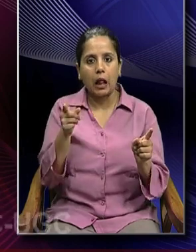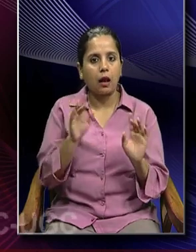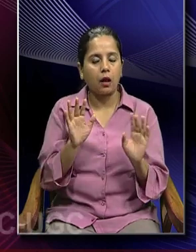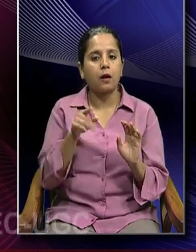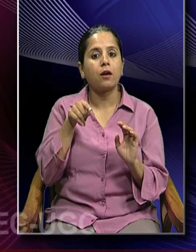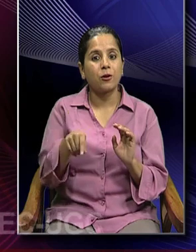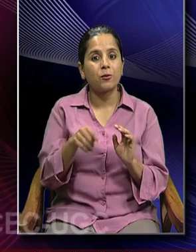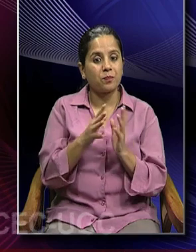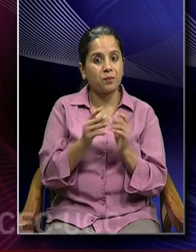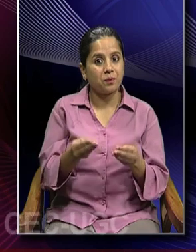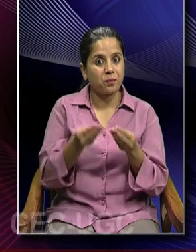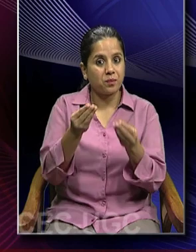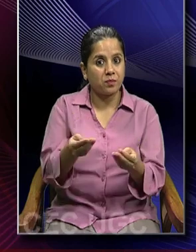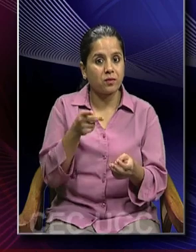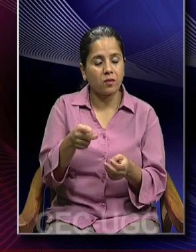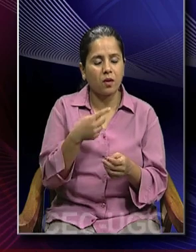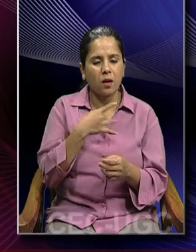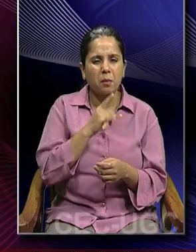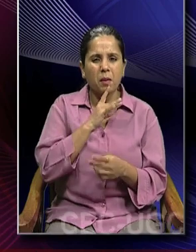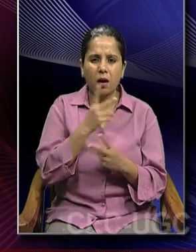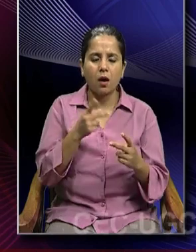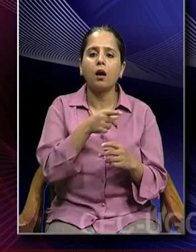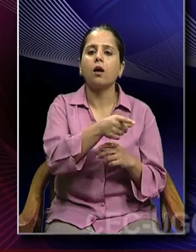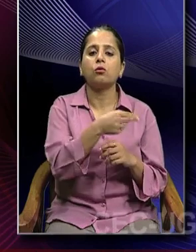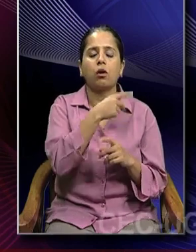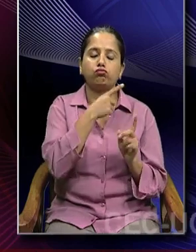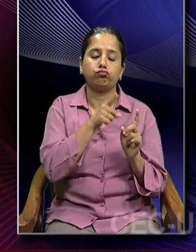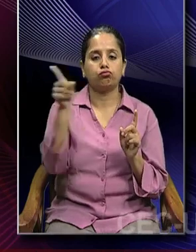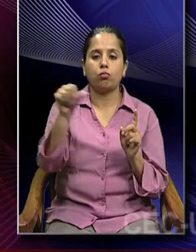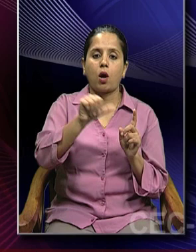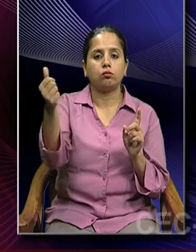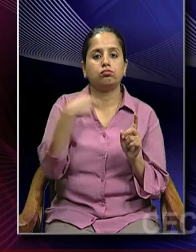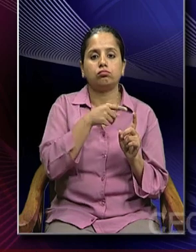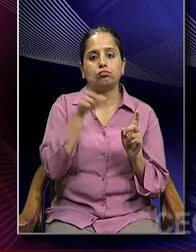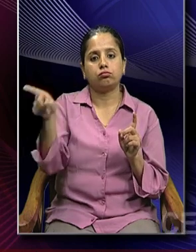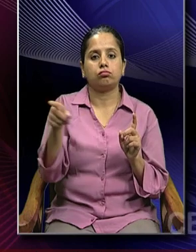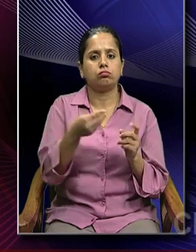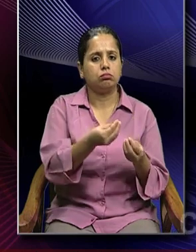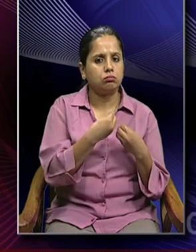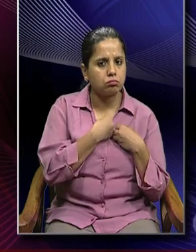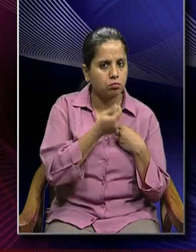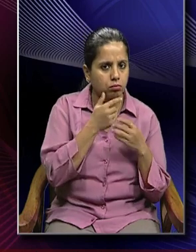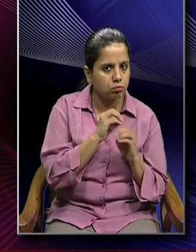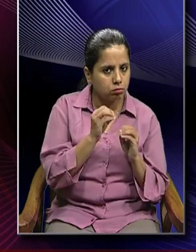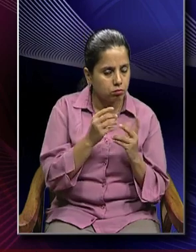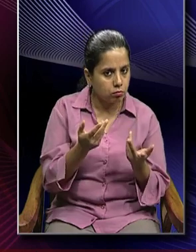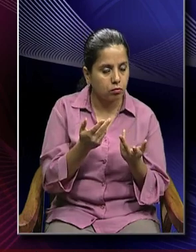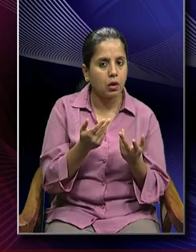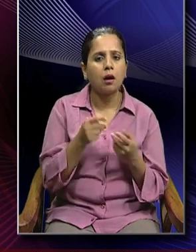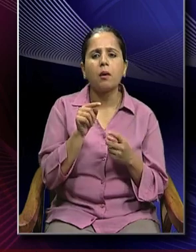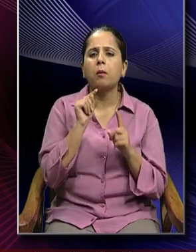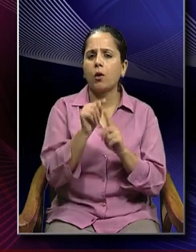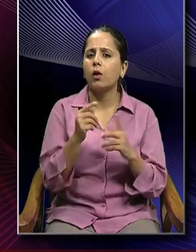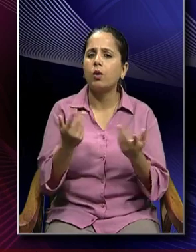a solution to my teething problem, the doctor has referred me to another doctor, another place. So, what is the point